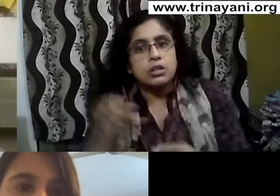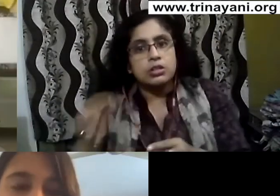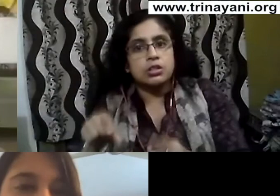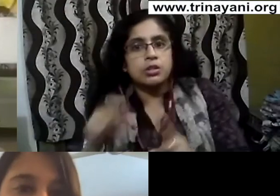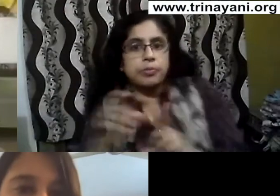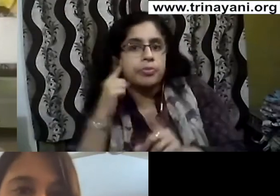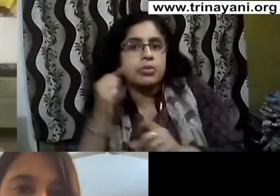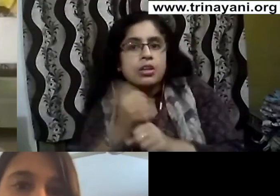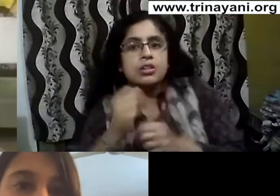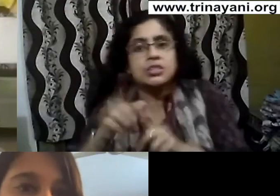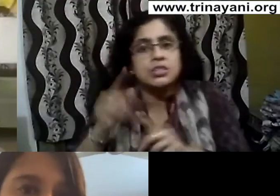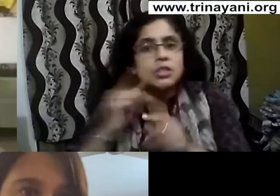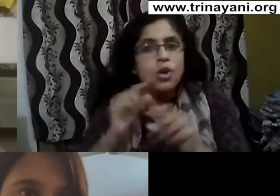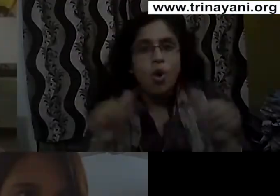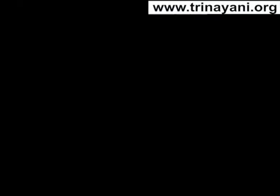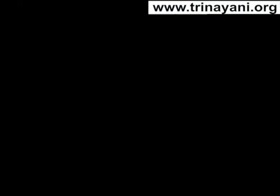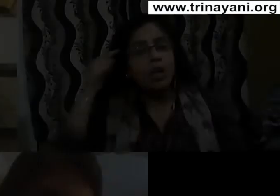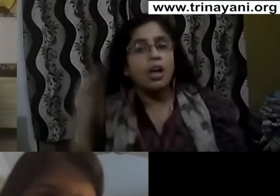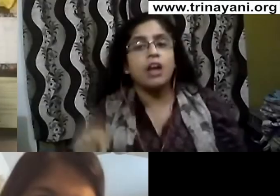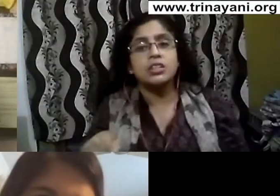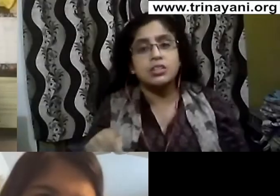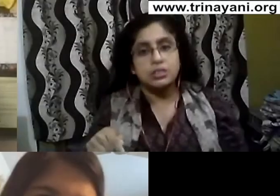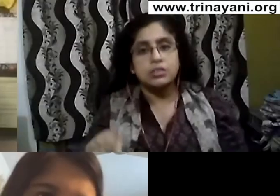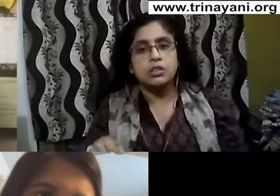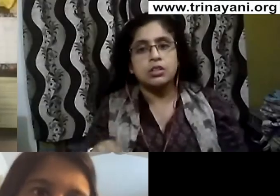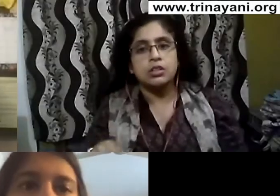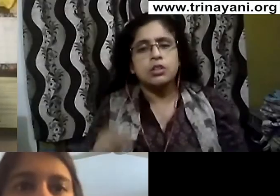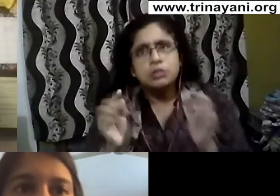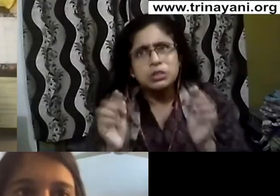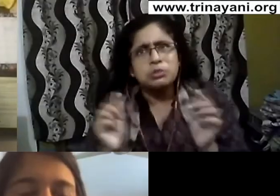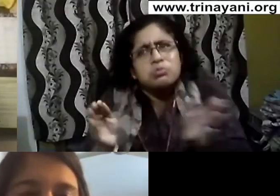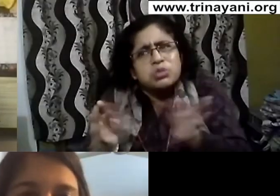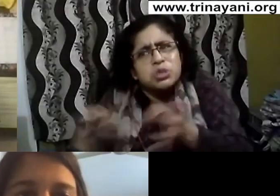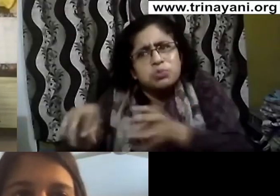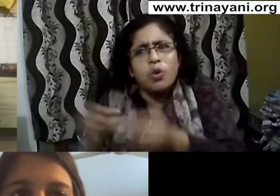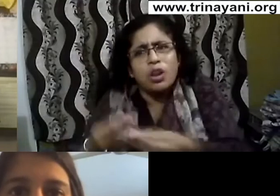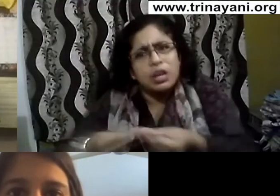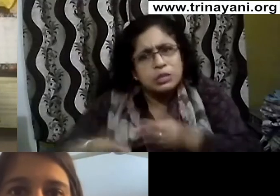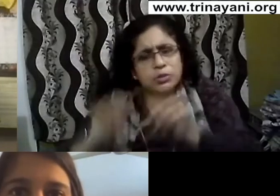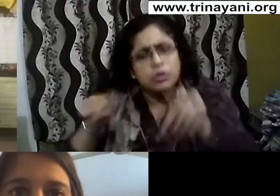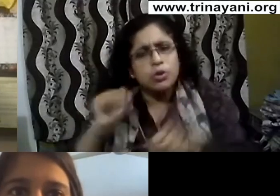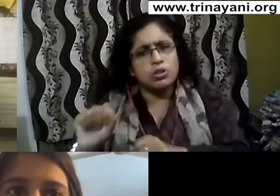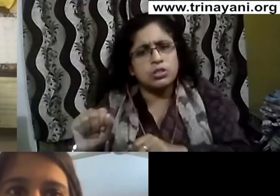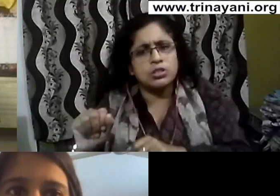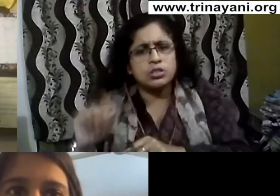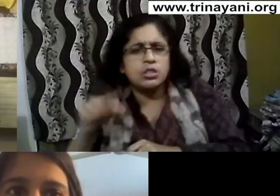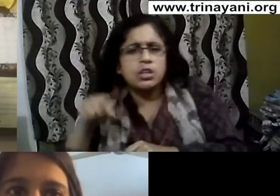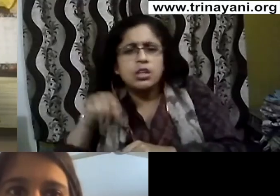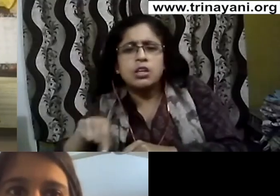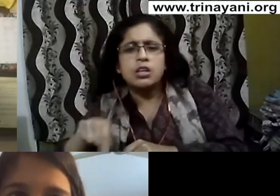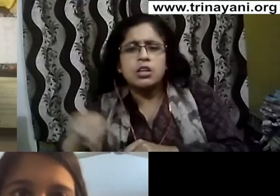just be using alt text and not talking about it. With the smaller brands, me being a business strategist, this call is actually in my